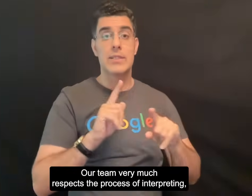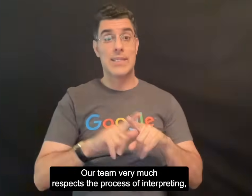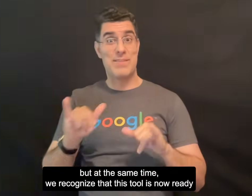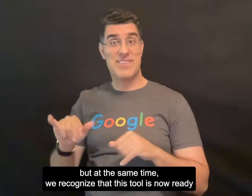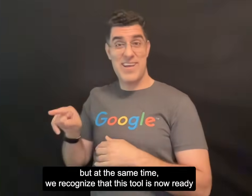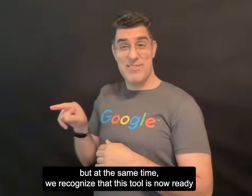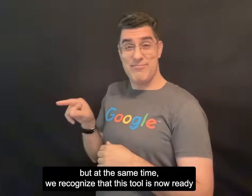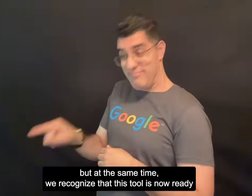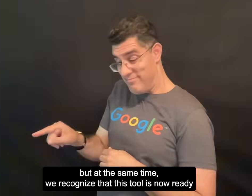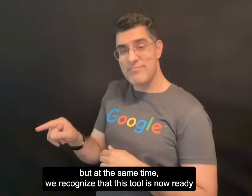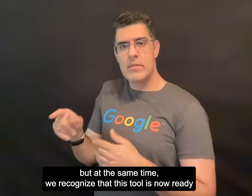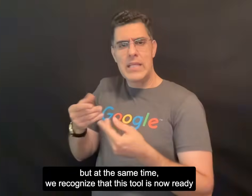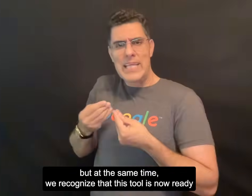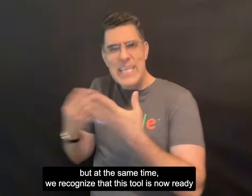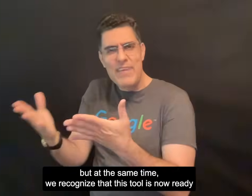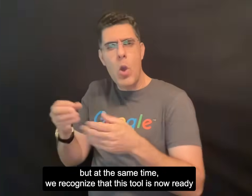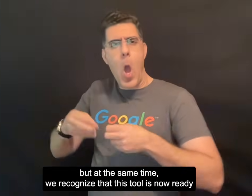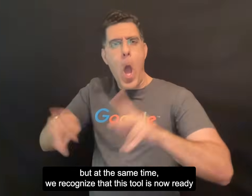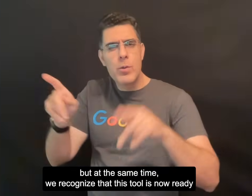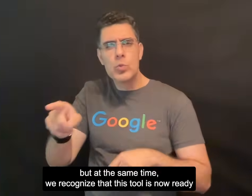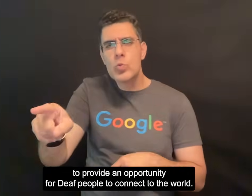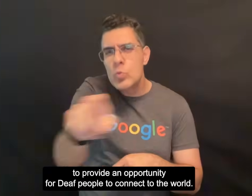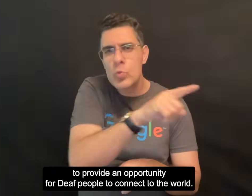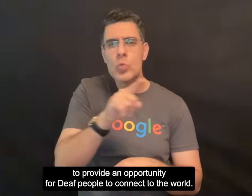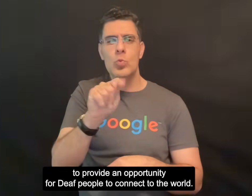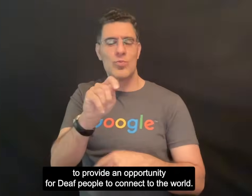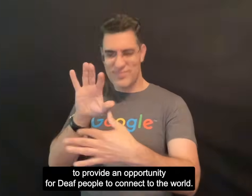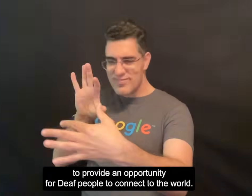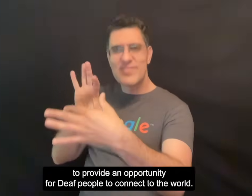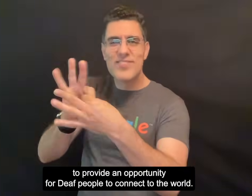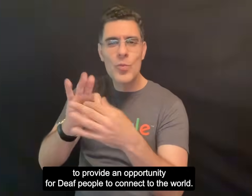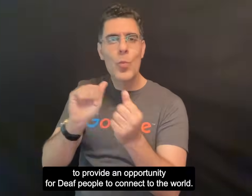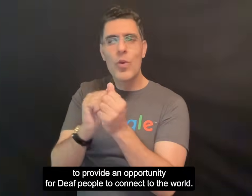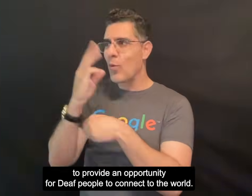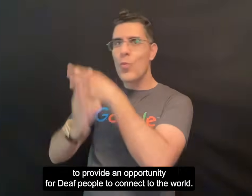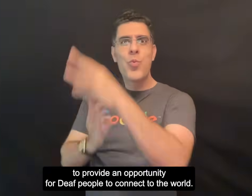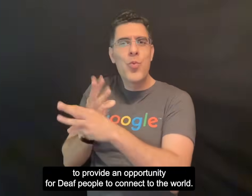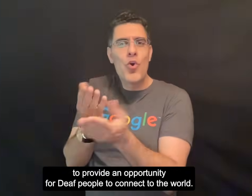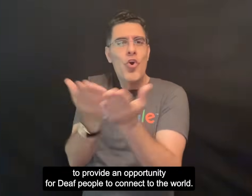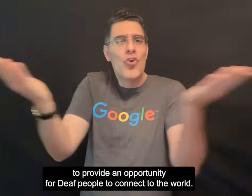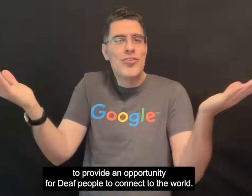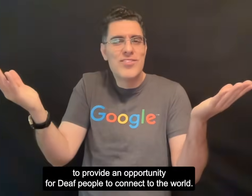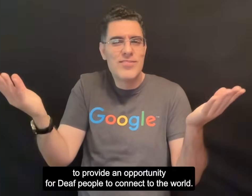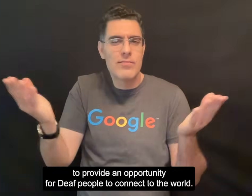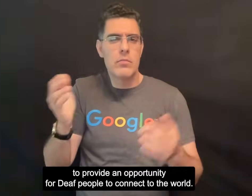But at the same time, we recognize that this tool is now ready to provide an opportunity for Deaf people to connect to the world.